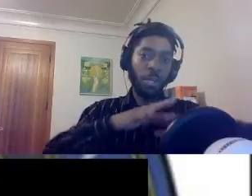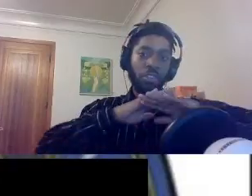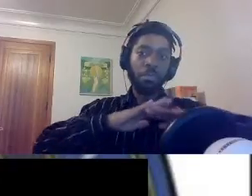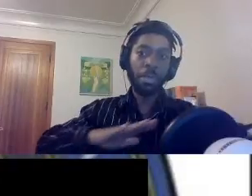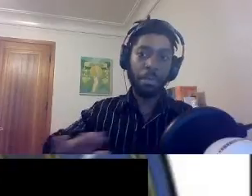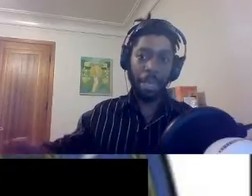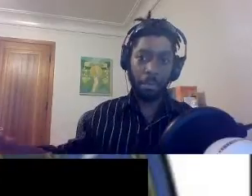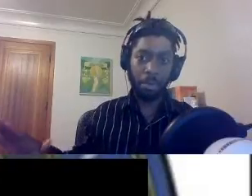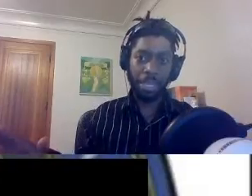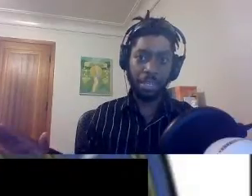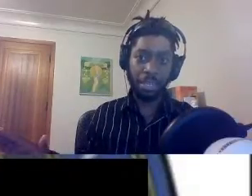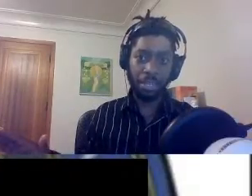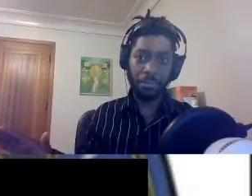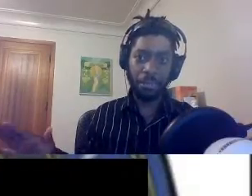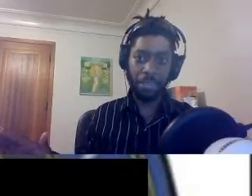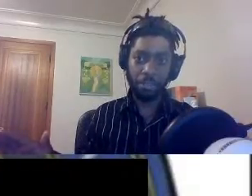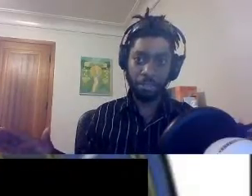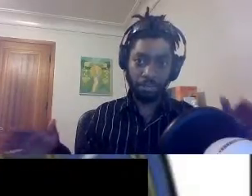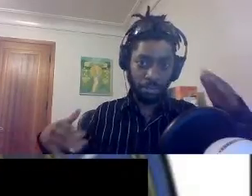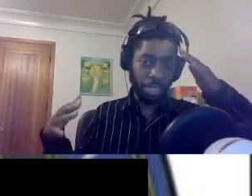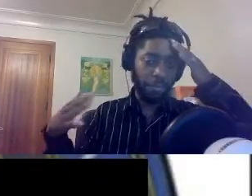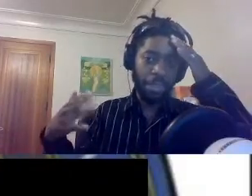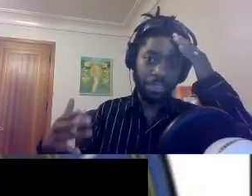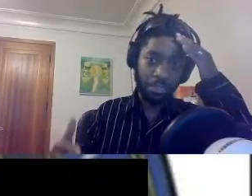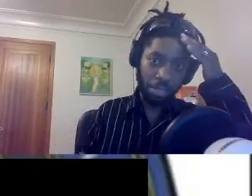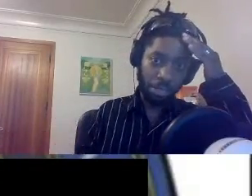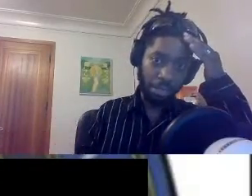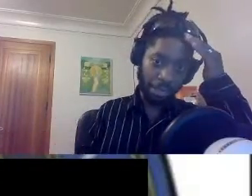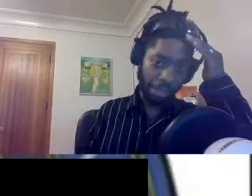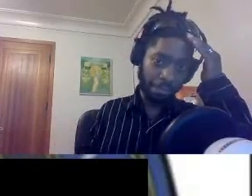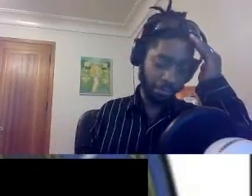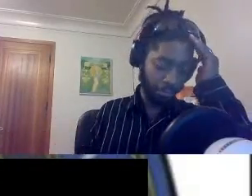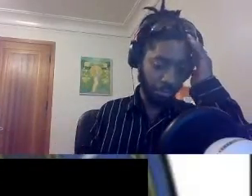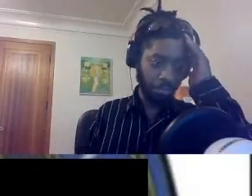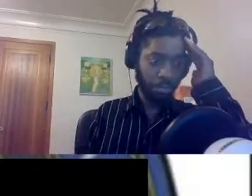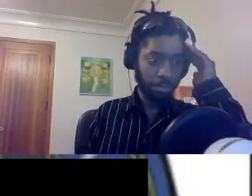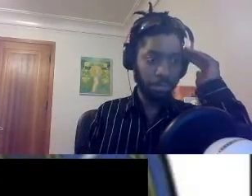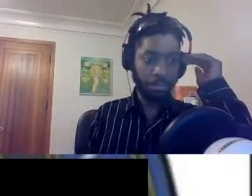not so much on big blanket phases or anything like that.